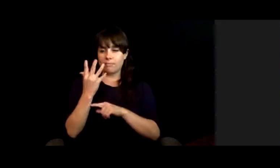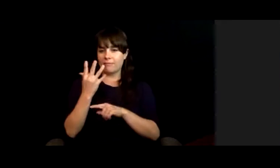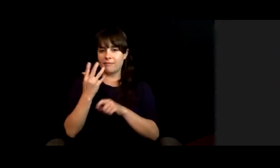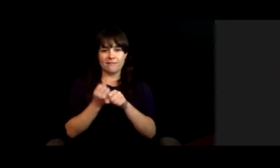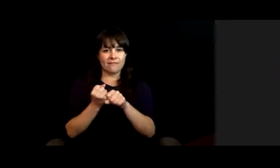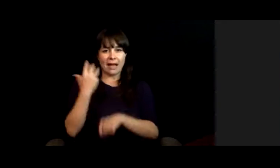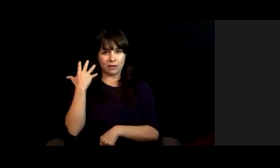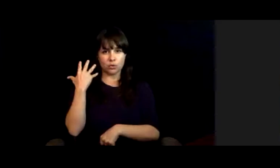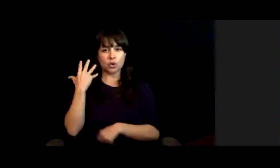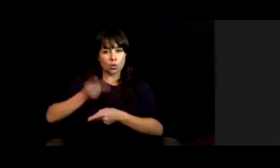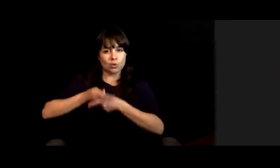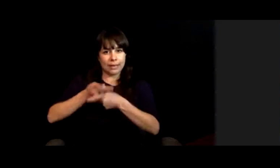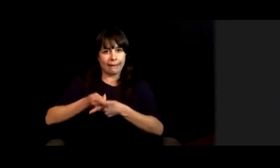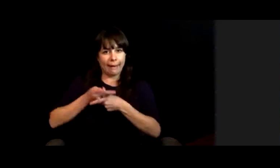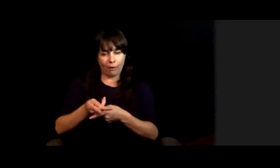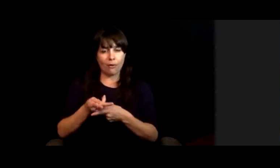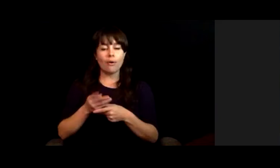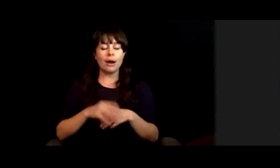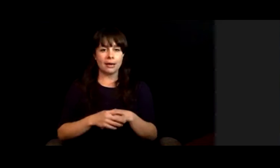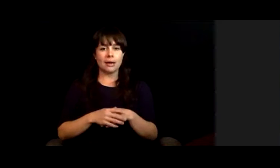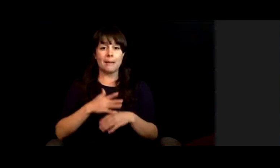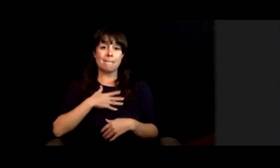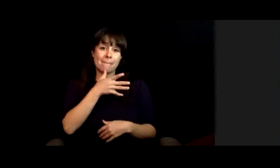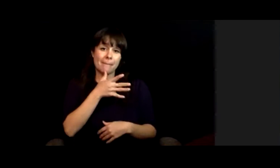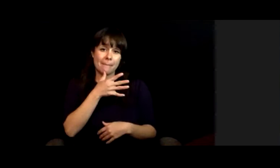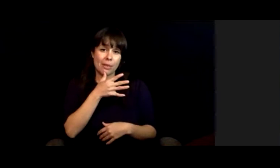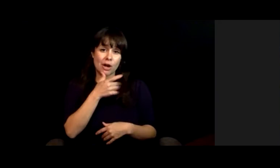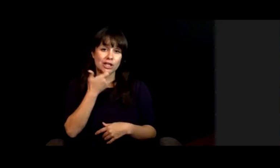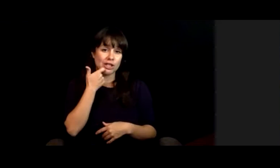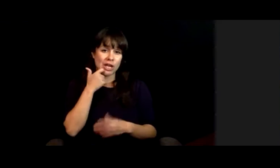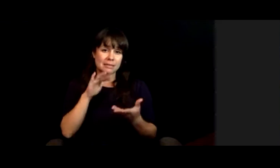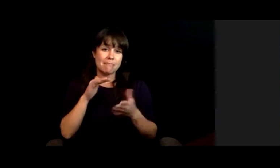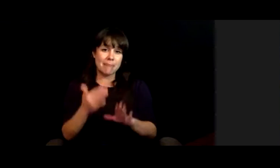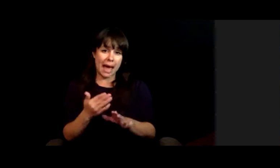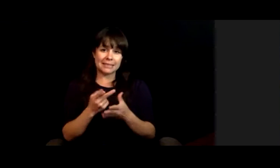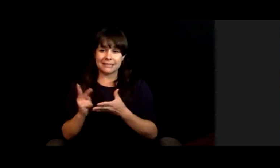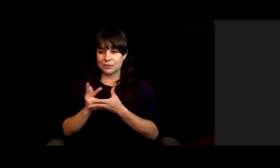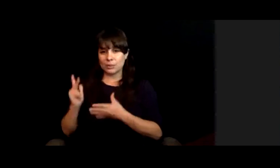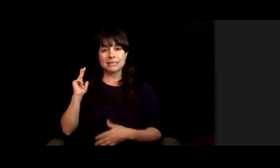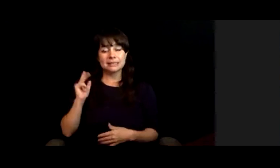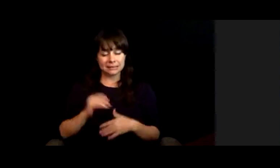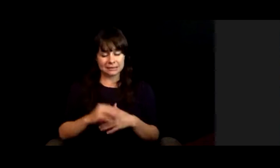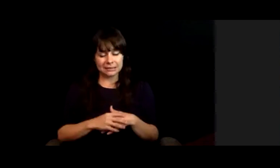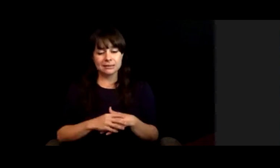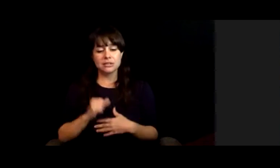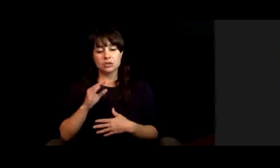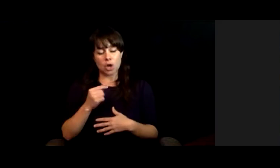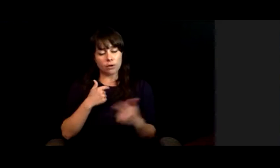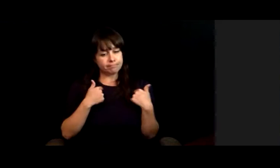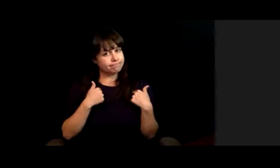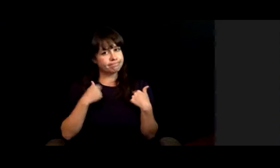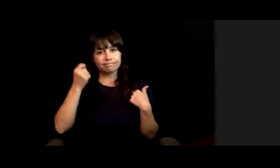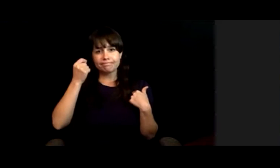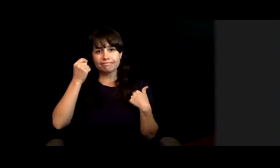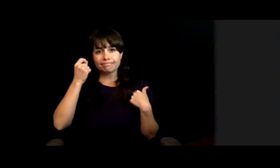last days. And my mother just passed away, in fact, a couple weeks ago. And so I know,